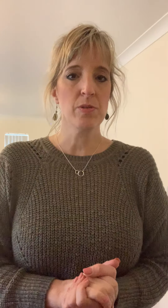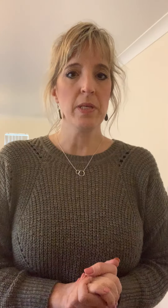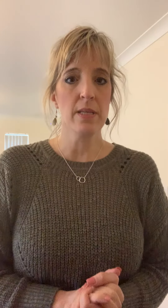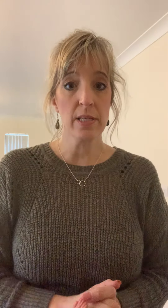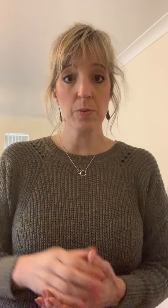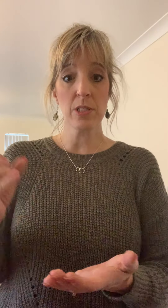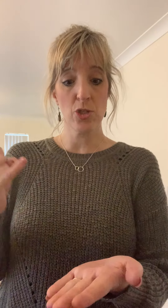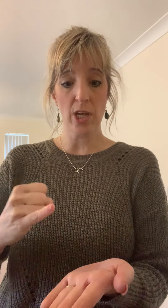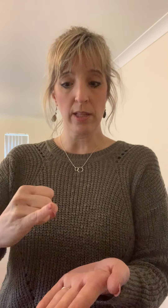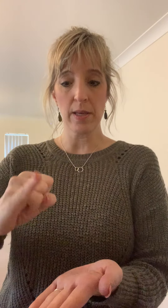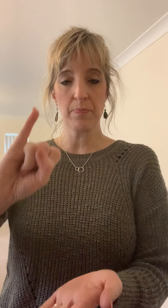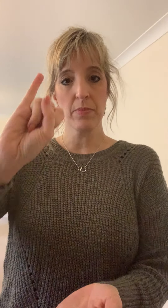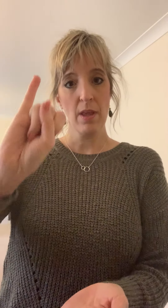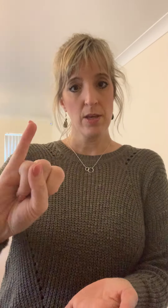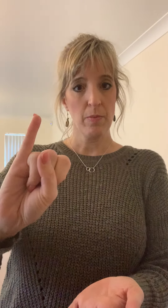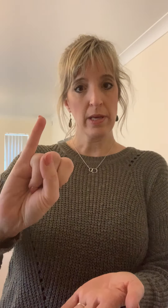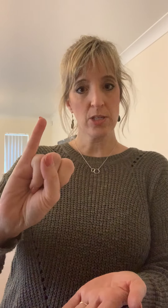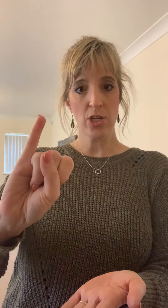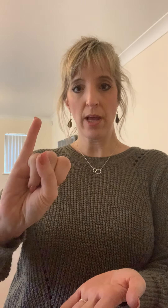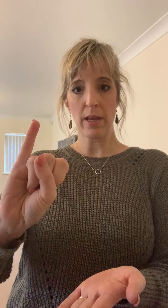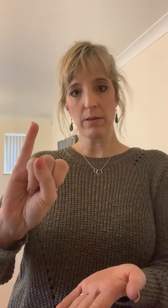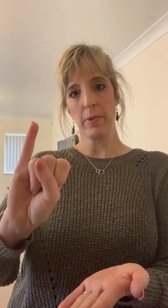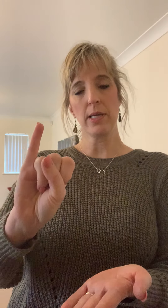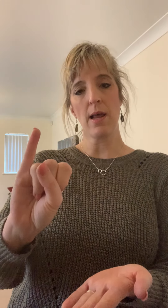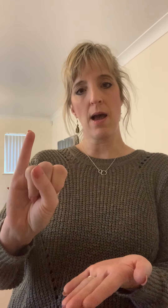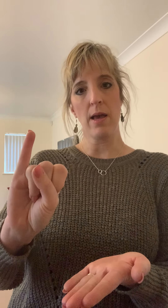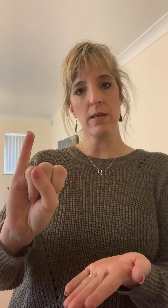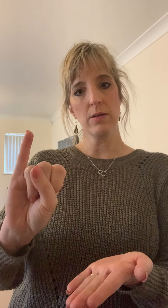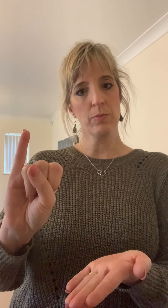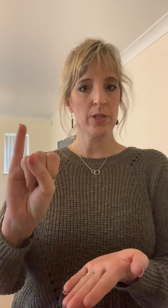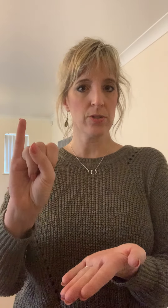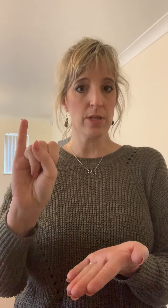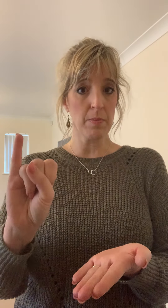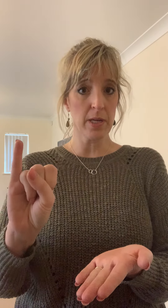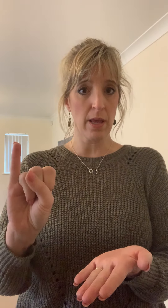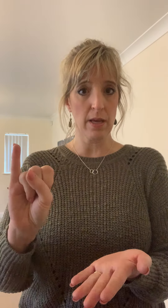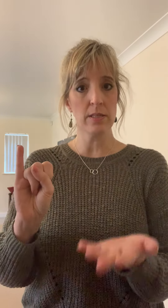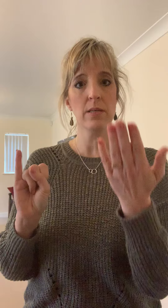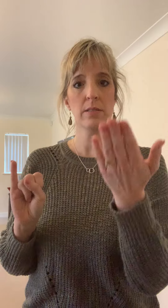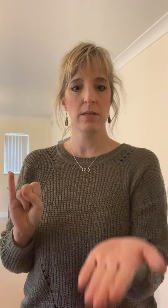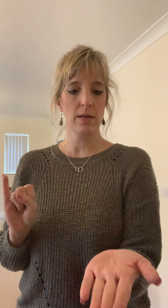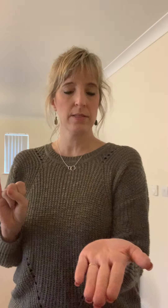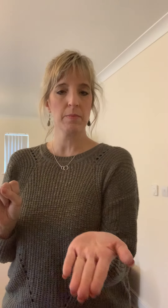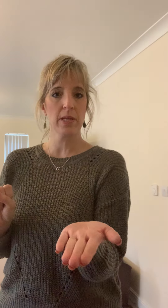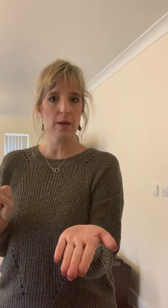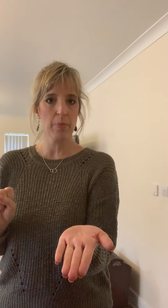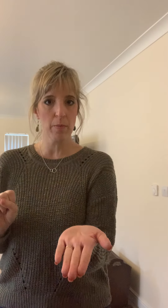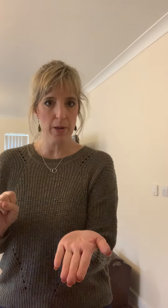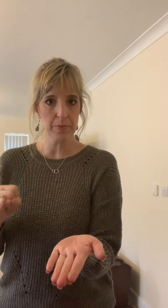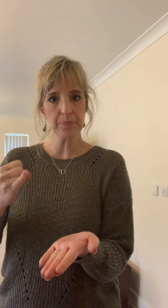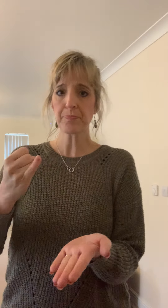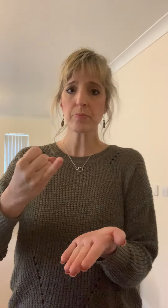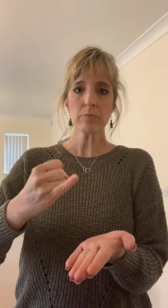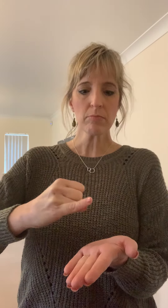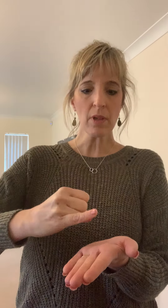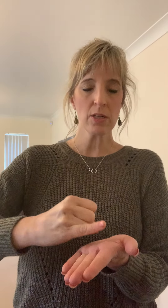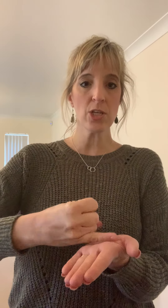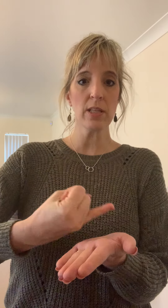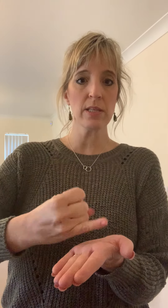the next one is jelly. You make a J, make an I with your dominant hand, non-dominant hand, palm up. Jelly is you